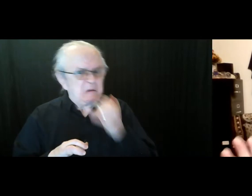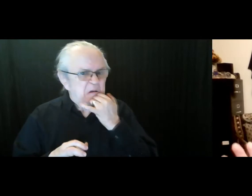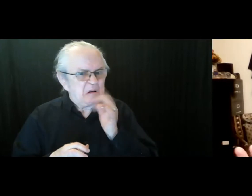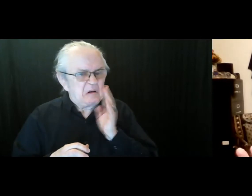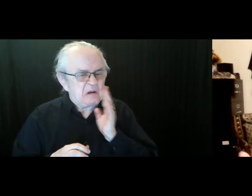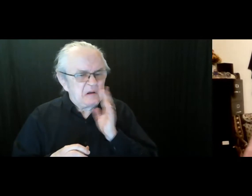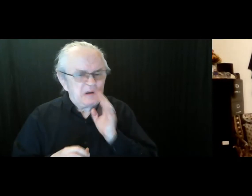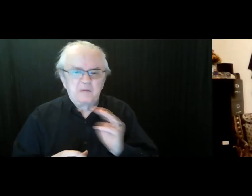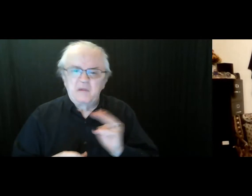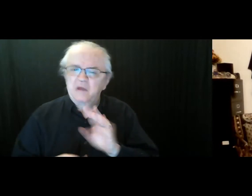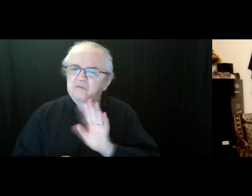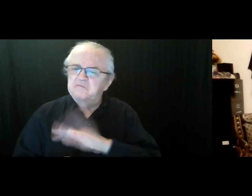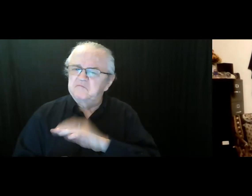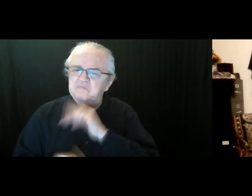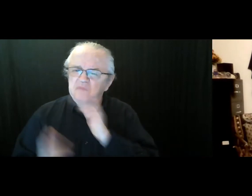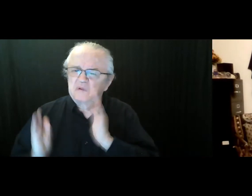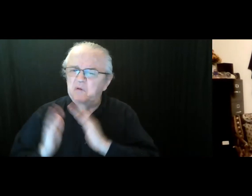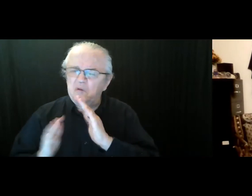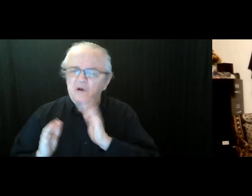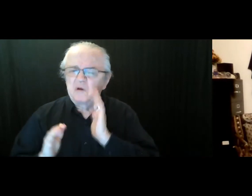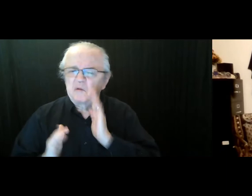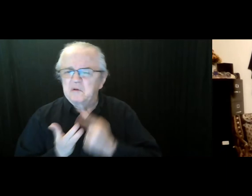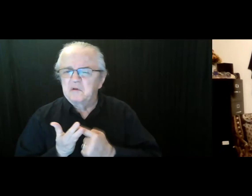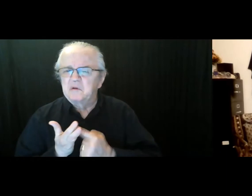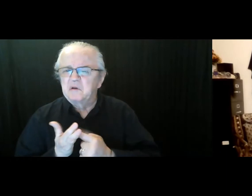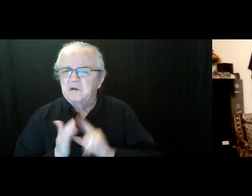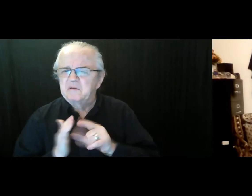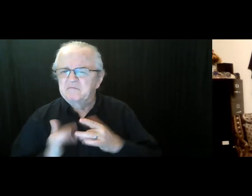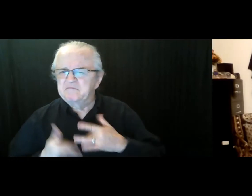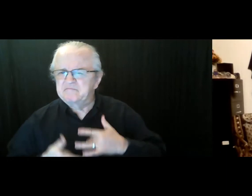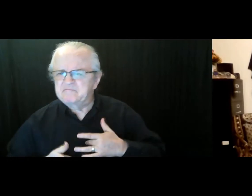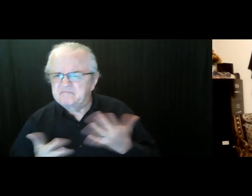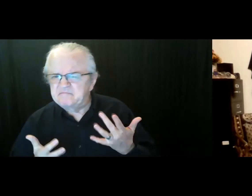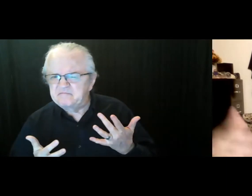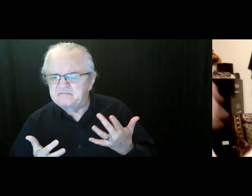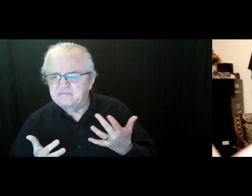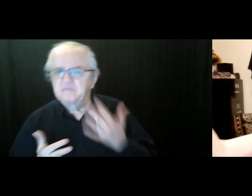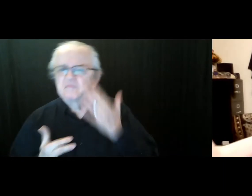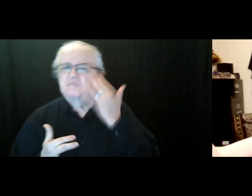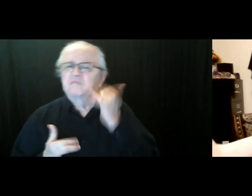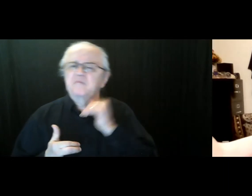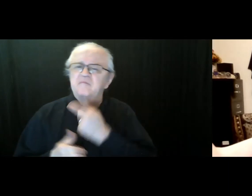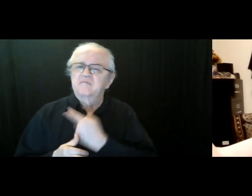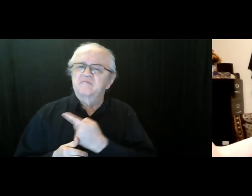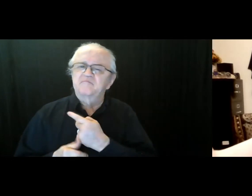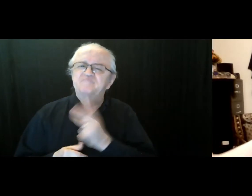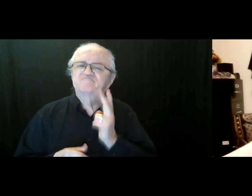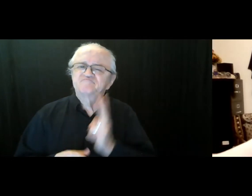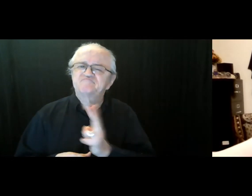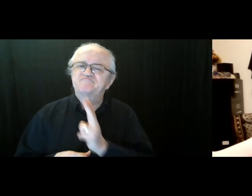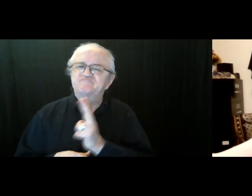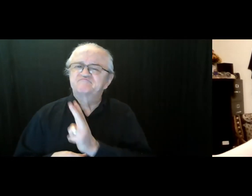said, well, don't worry about it. I'll talk to her later and find out what's going on. Why don't we walk up to the church